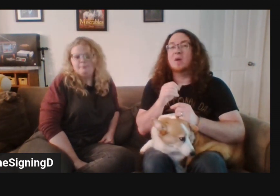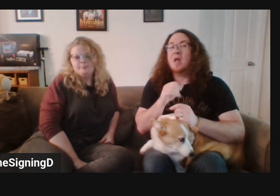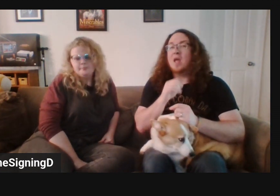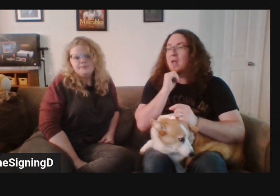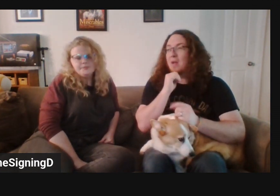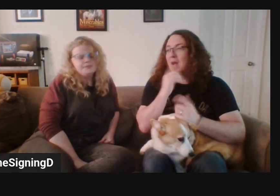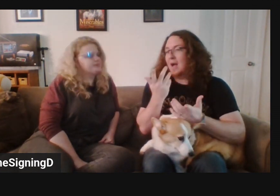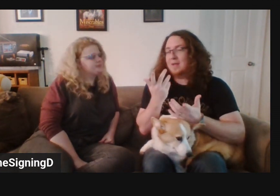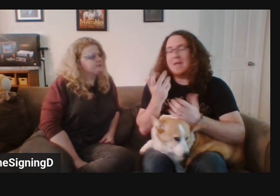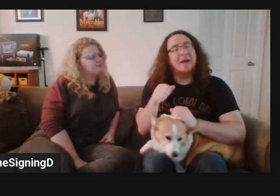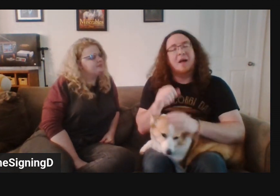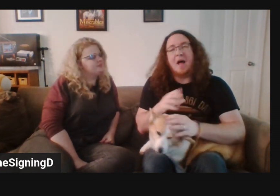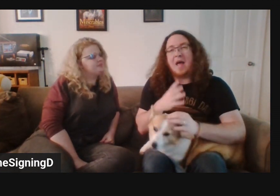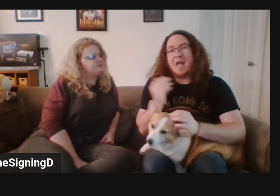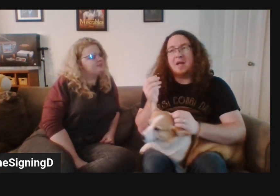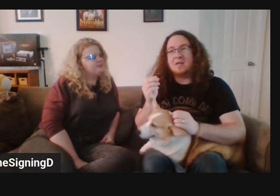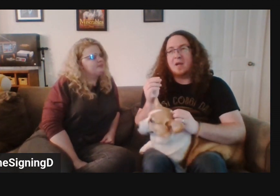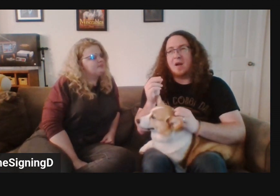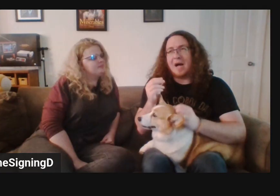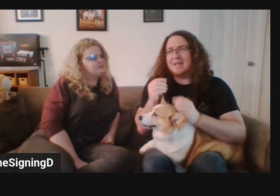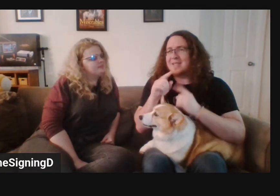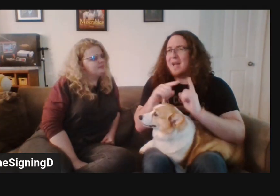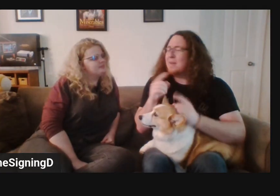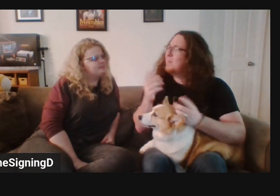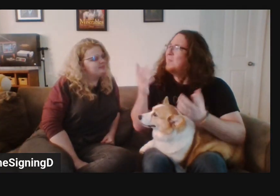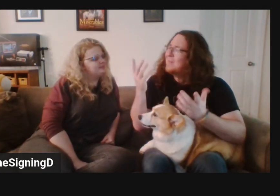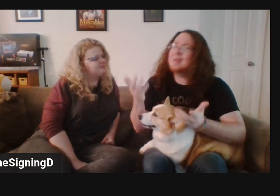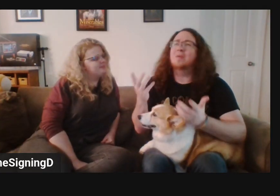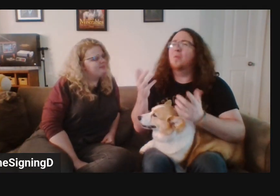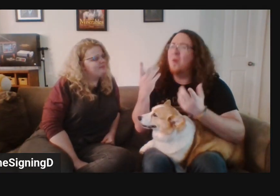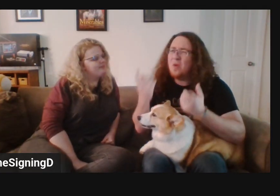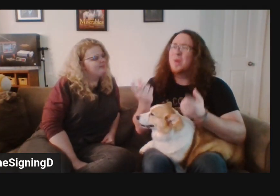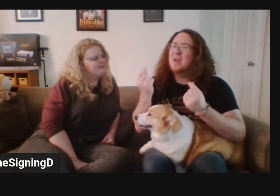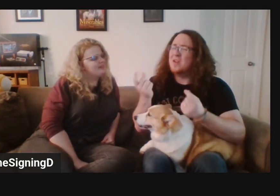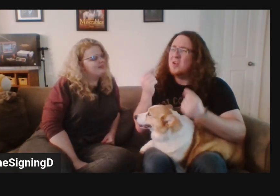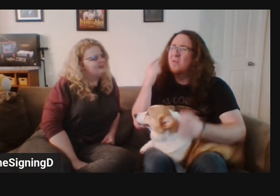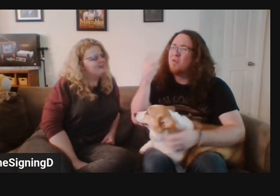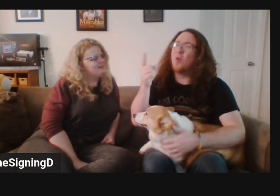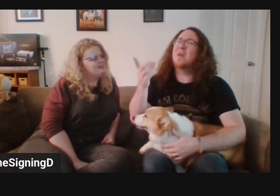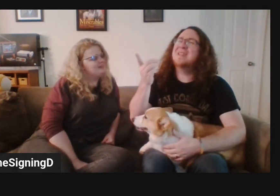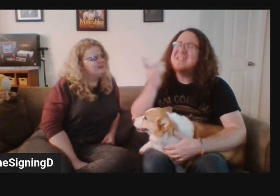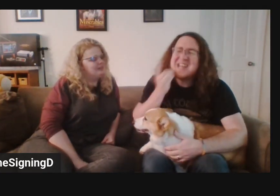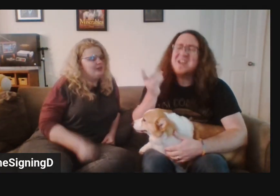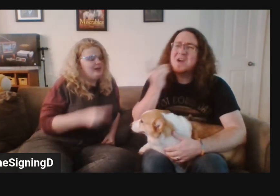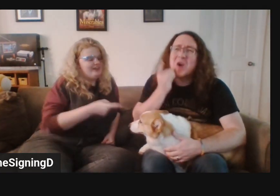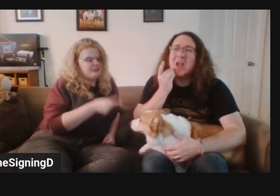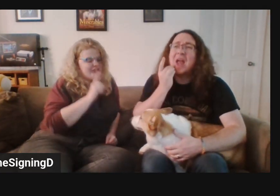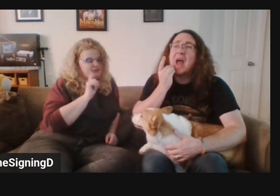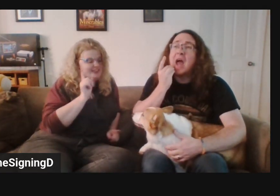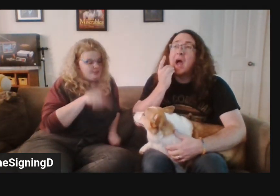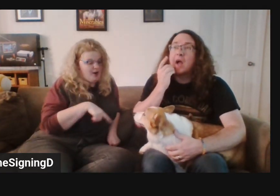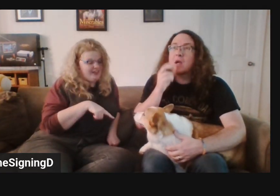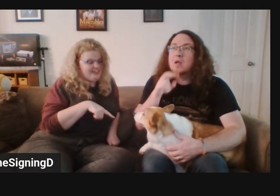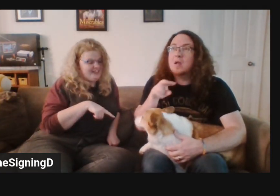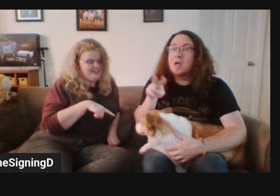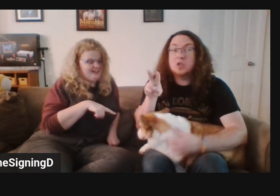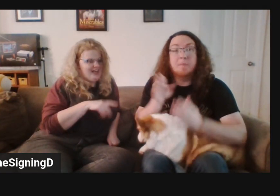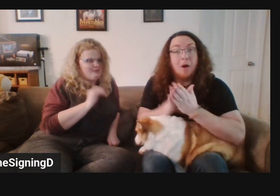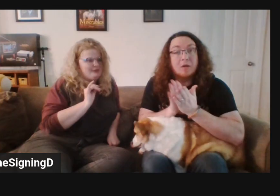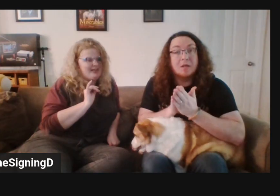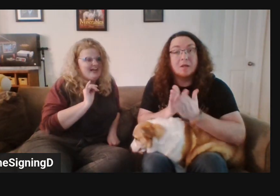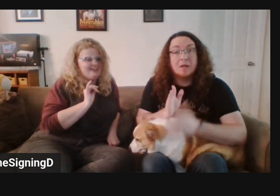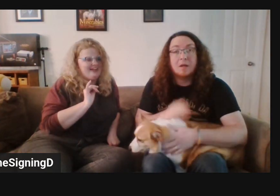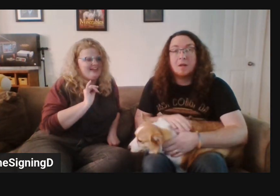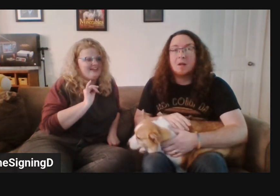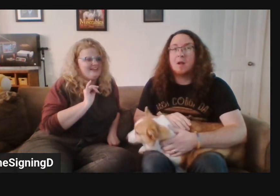off. So Right. yeah, and I signed, what are we going to do for dinner? And she responded. She and